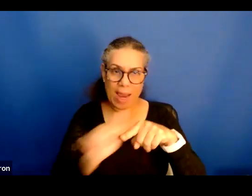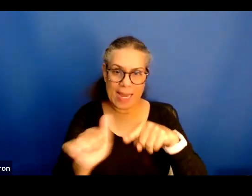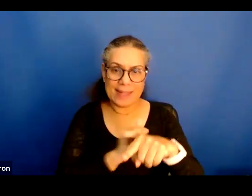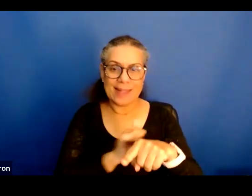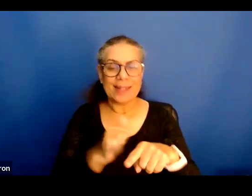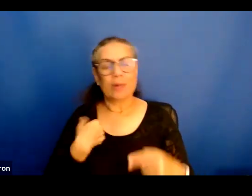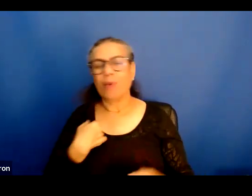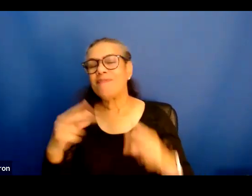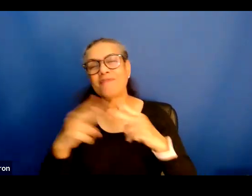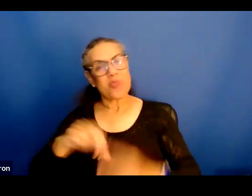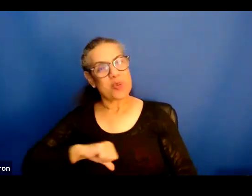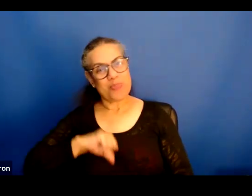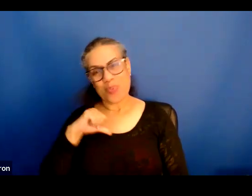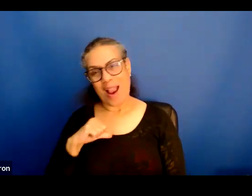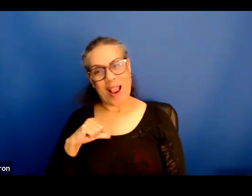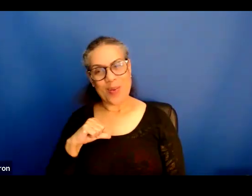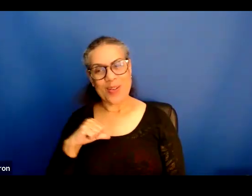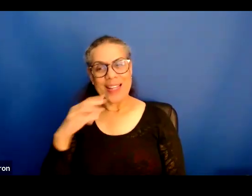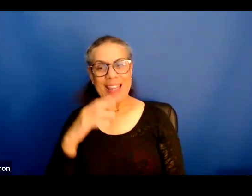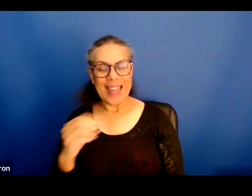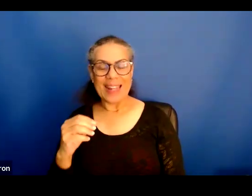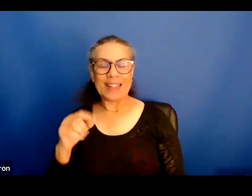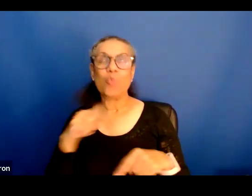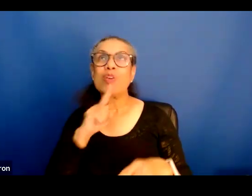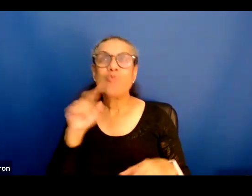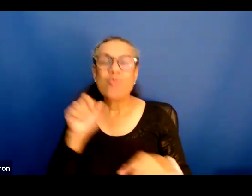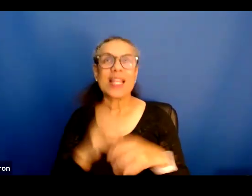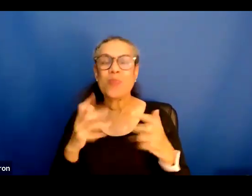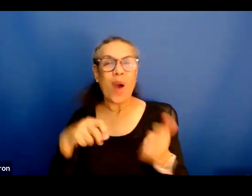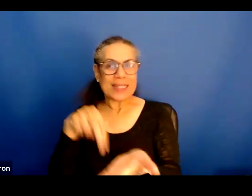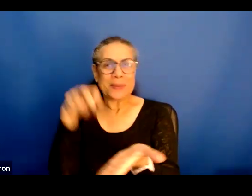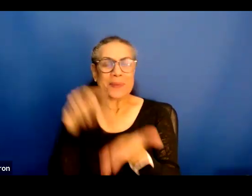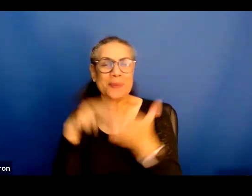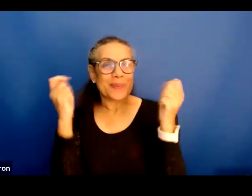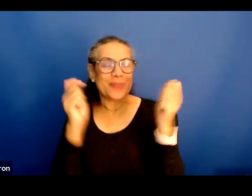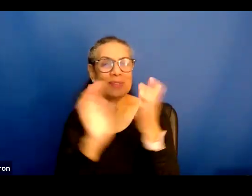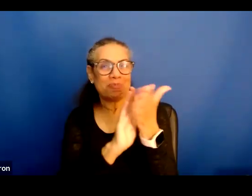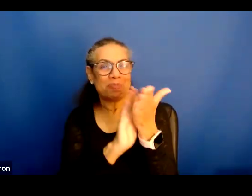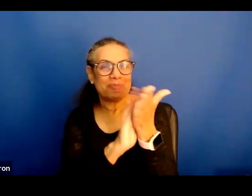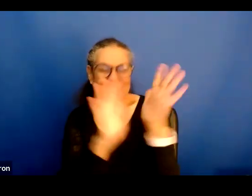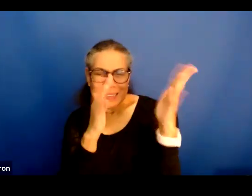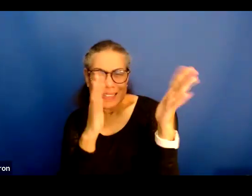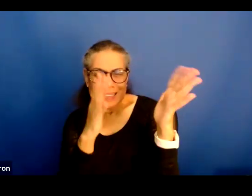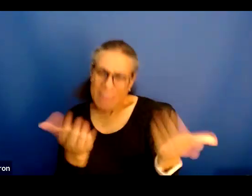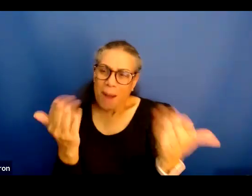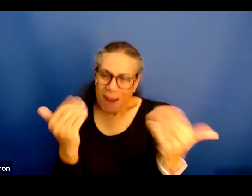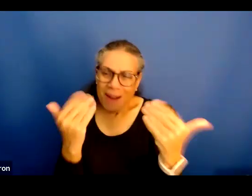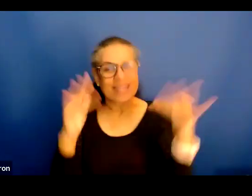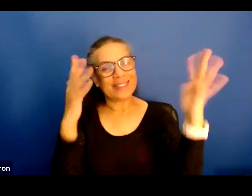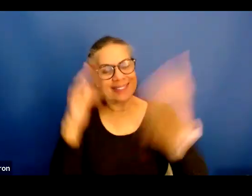we couldn't be more proud about it. And I think this is one we really want to just hear a lot of great applause for her. Yes.